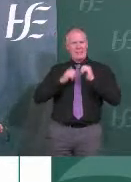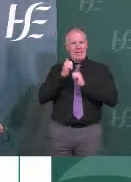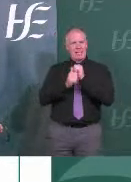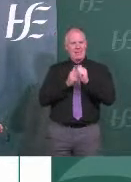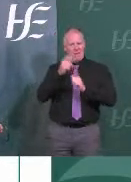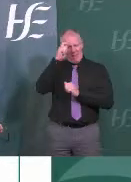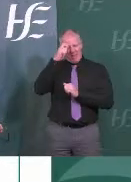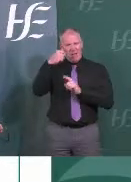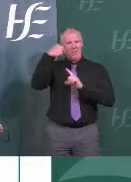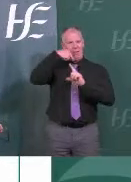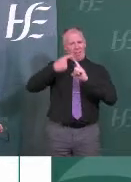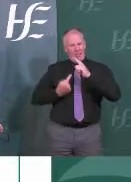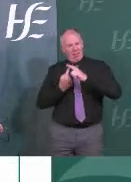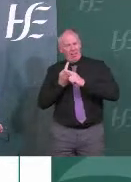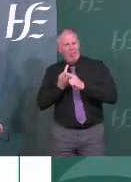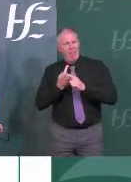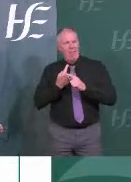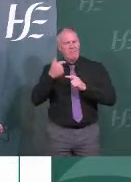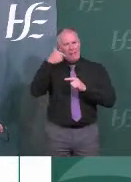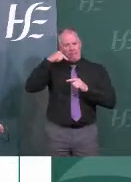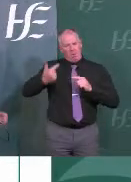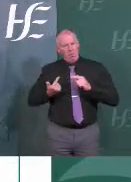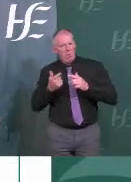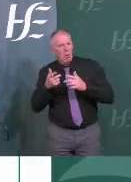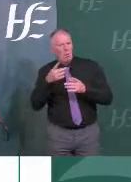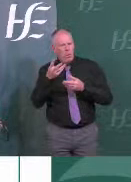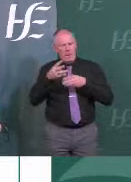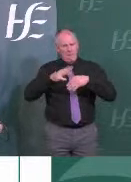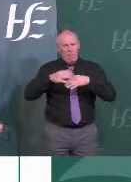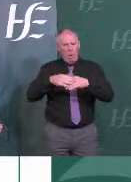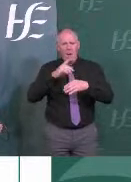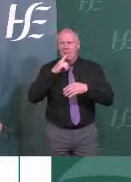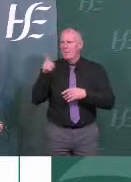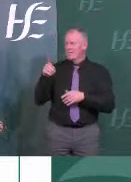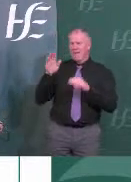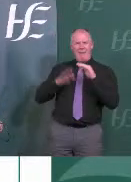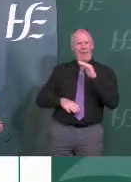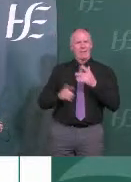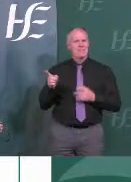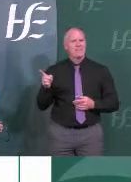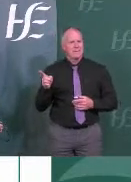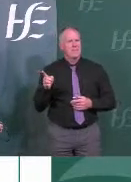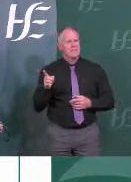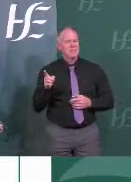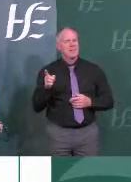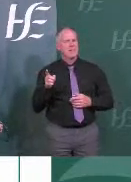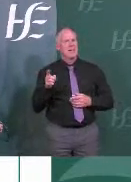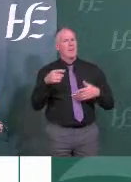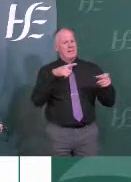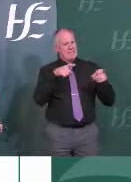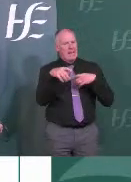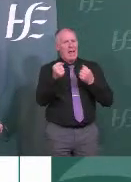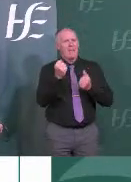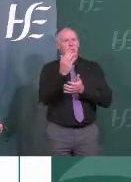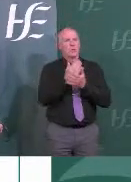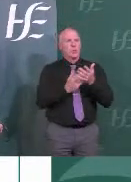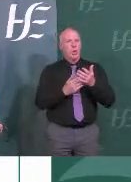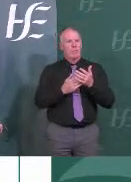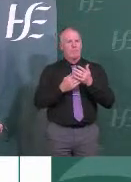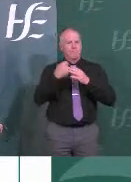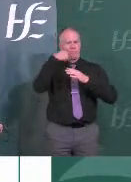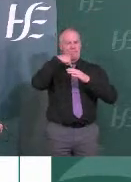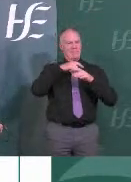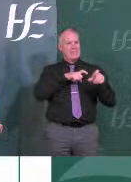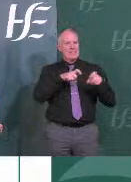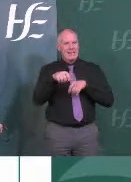scope activity would be a lot worse than this, given, and even as I said in the earlier piece, we still have some of our endoscopy systems still